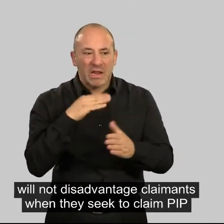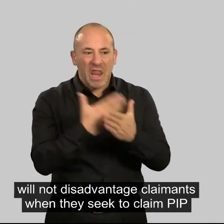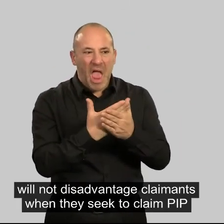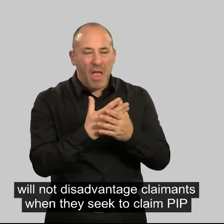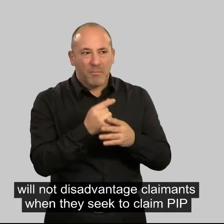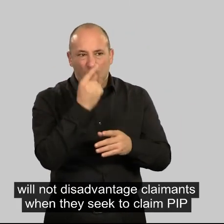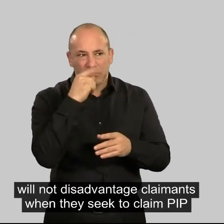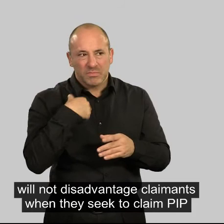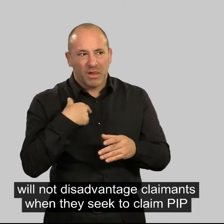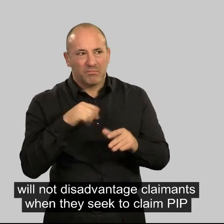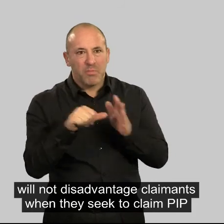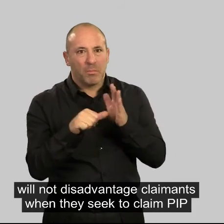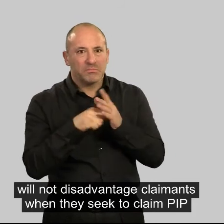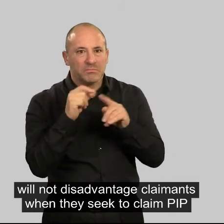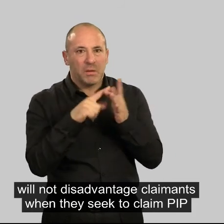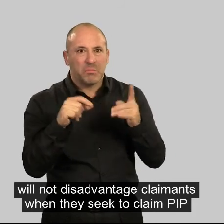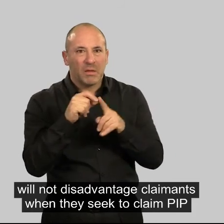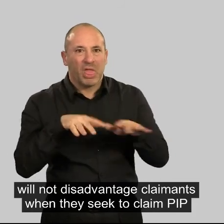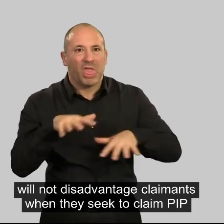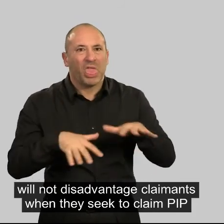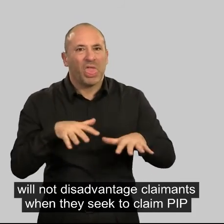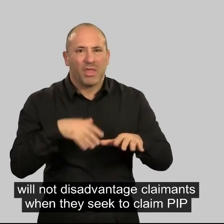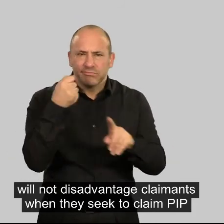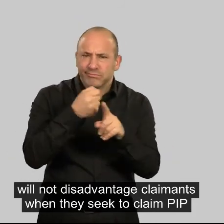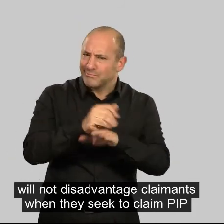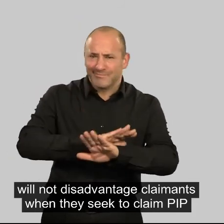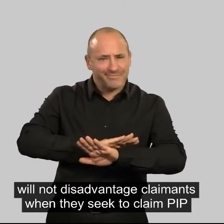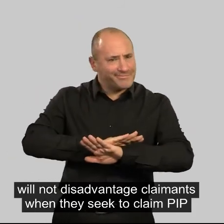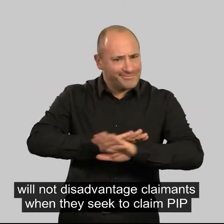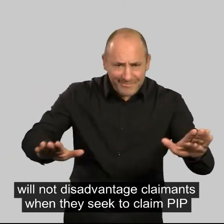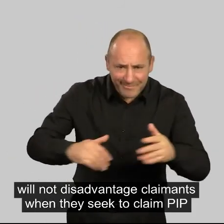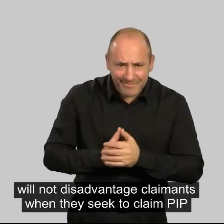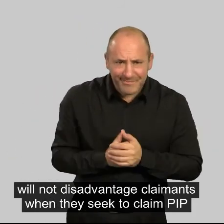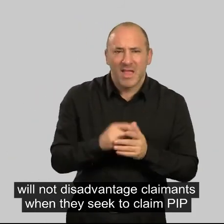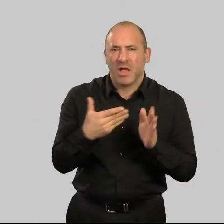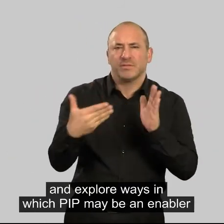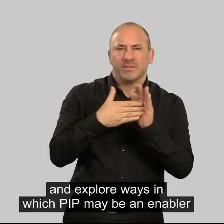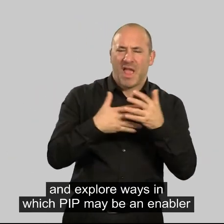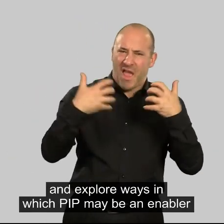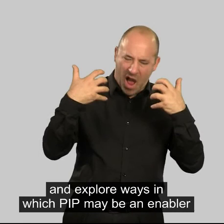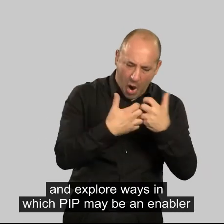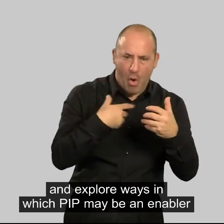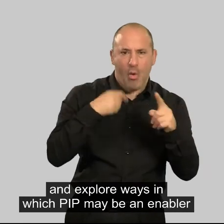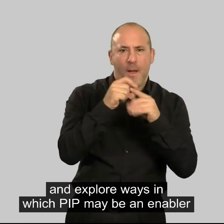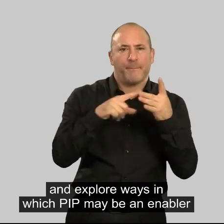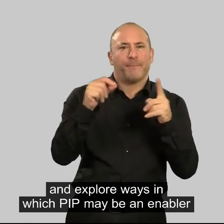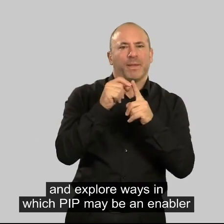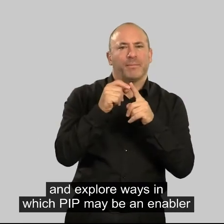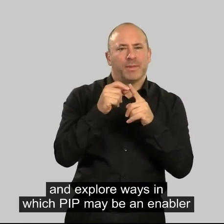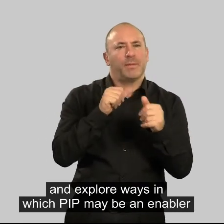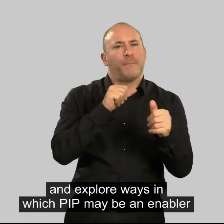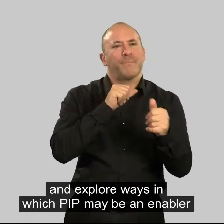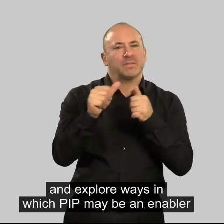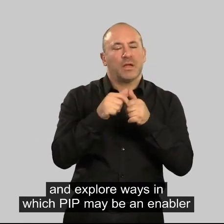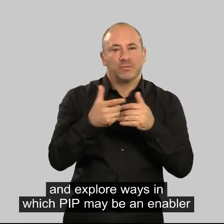claim PIP, and explore ways in which PIP may be an enabler in improving